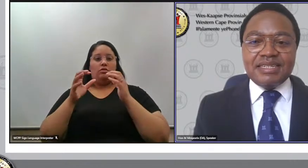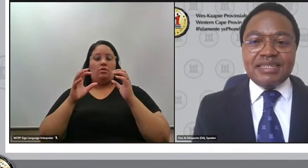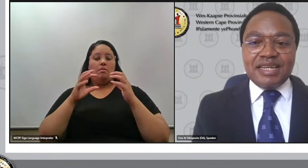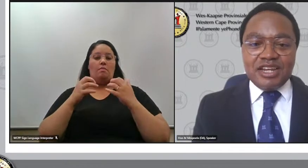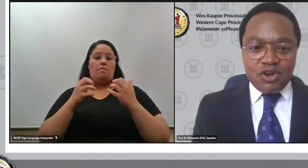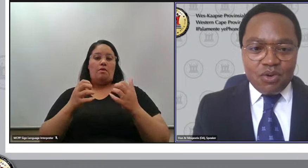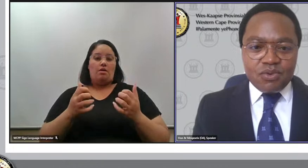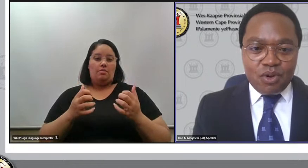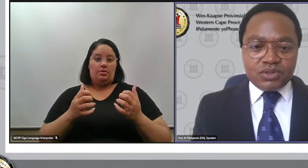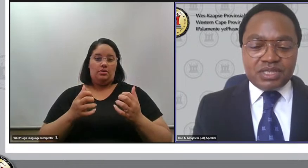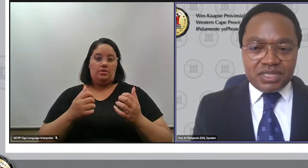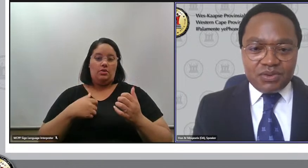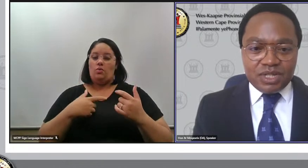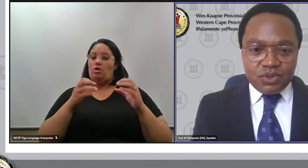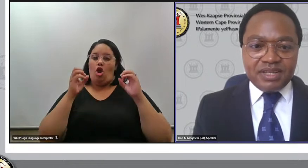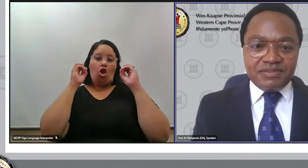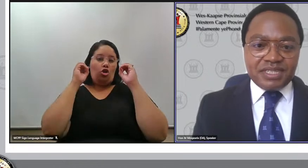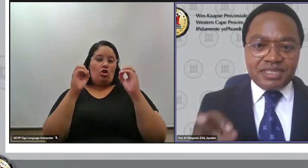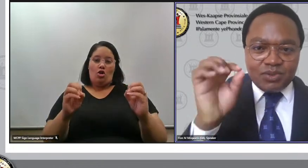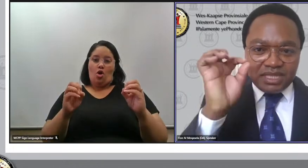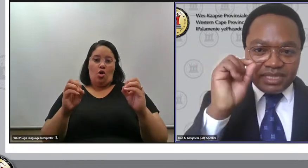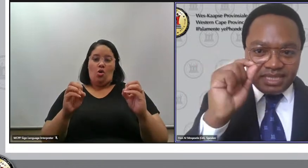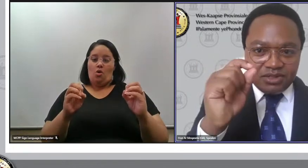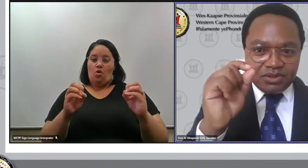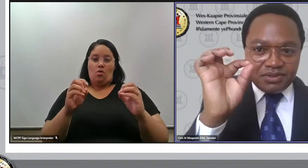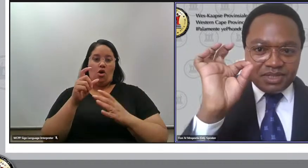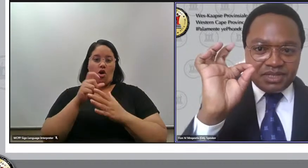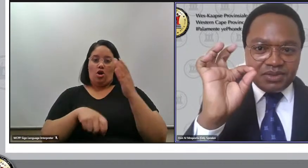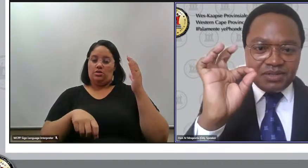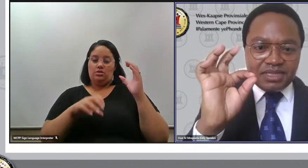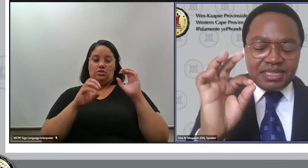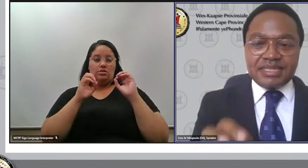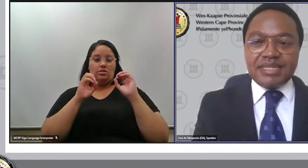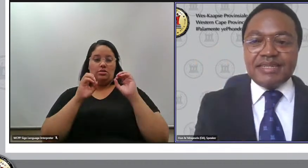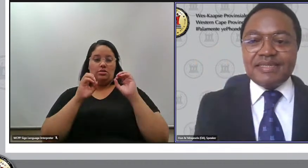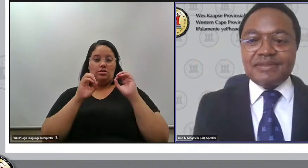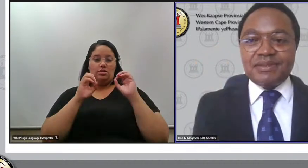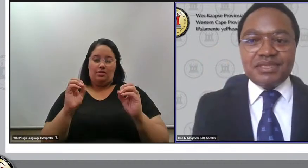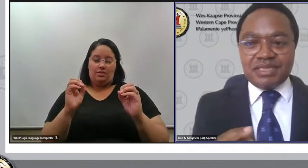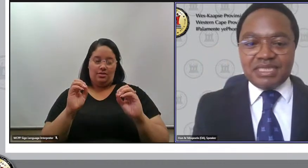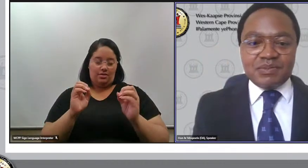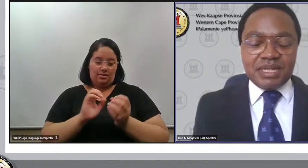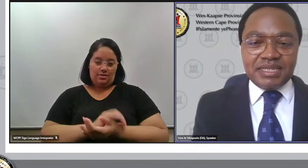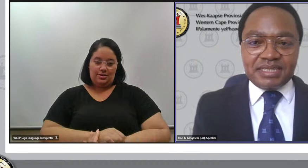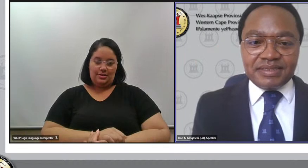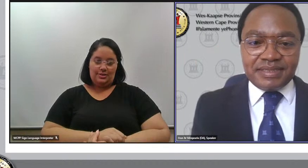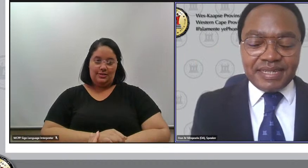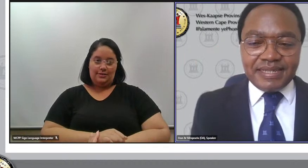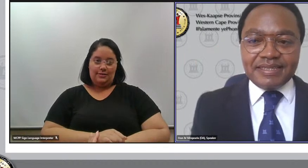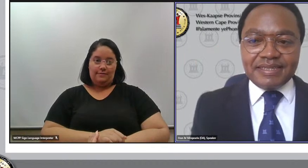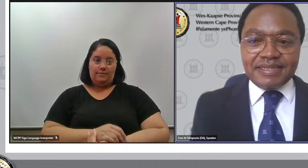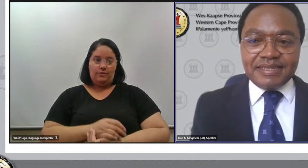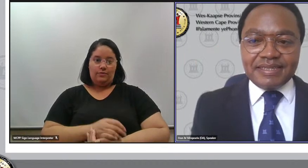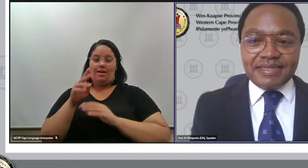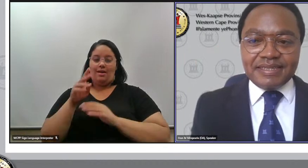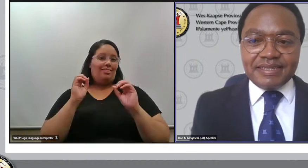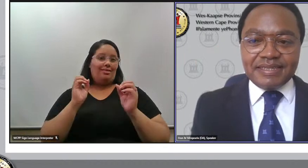incurred no cost whatsoever. It was zero. That's what I was saying earlier. We didn't pay a single